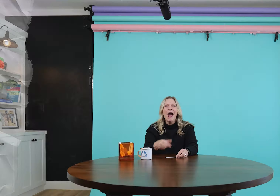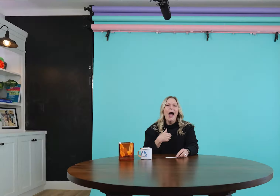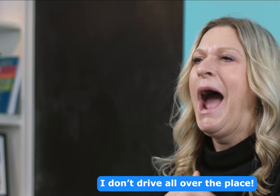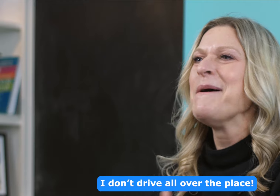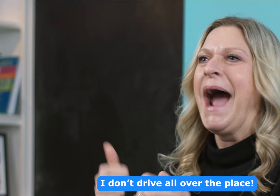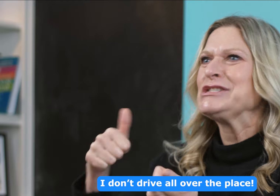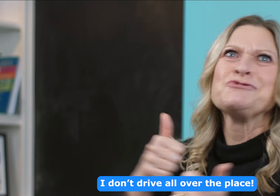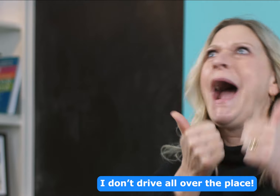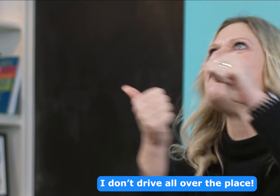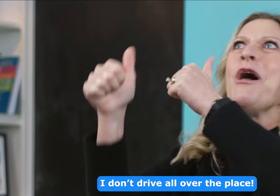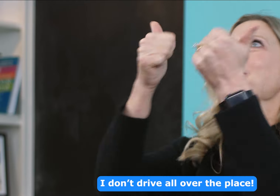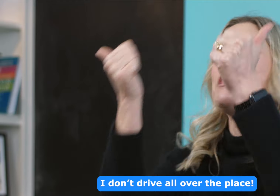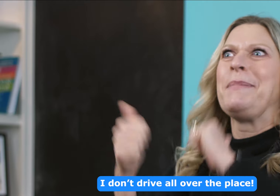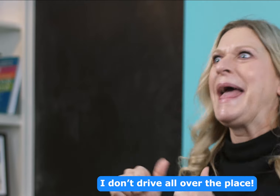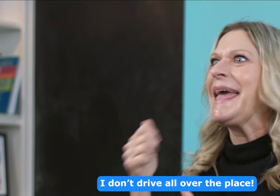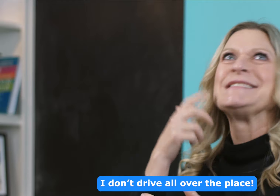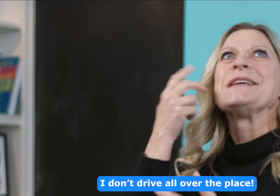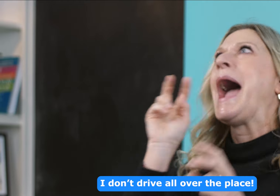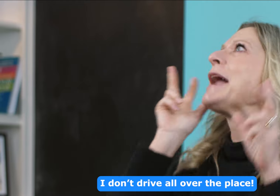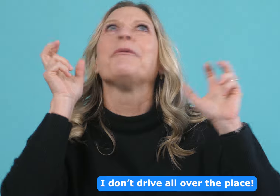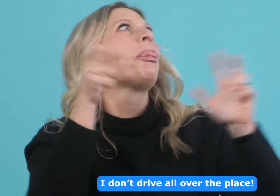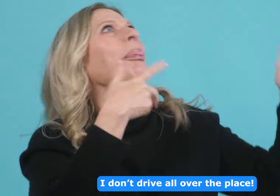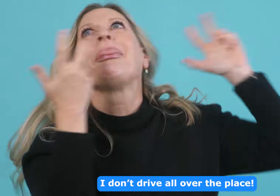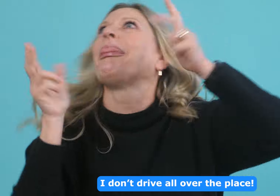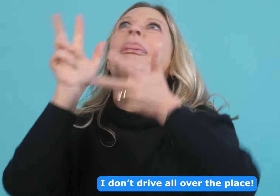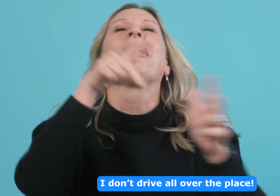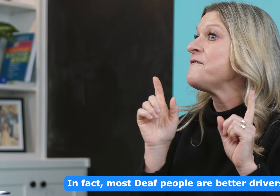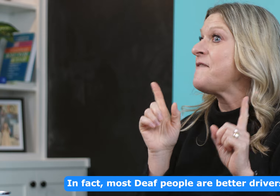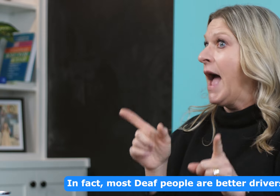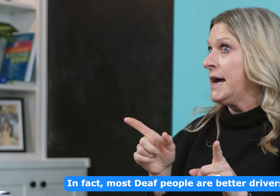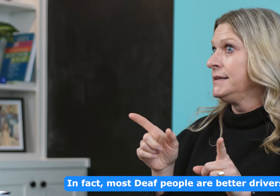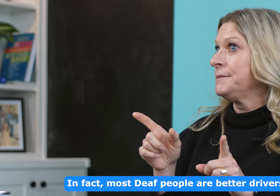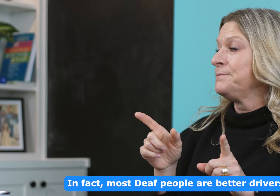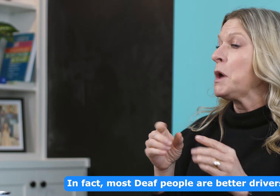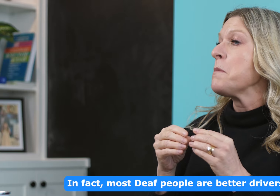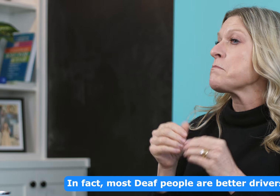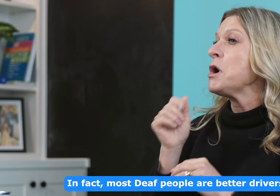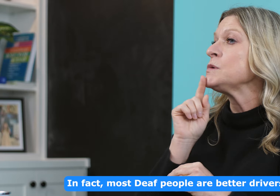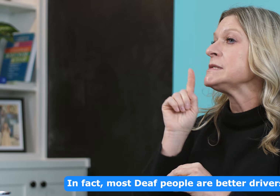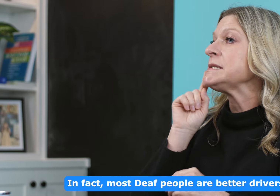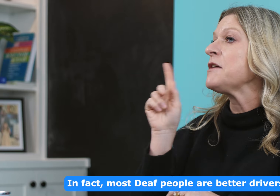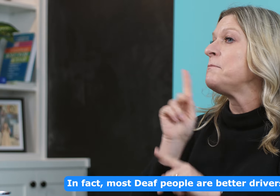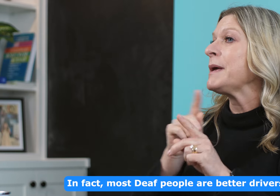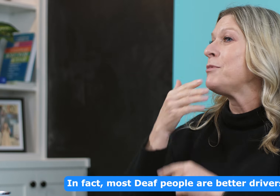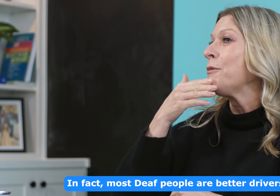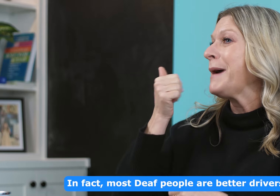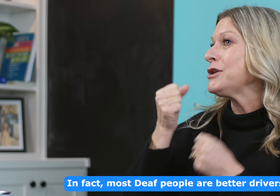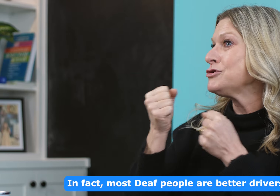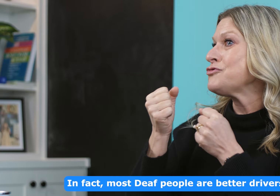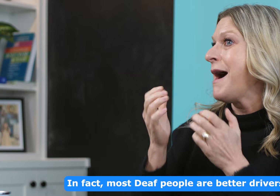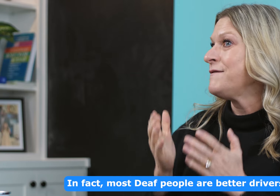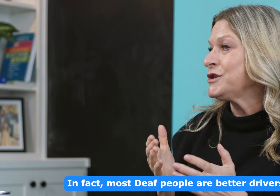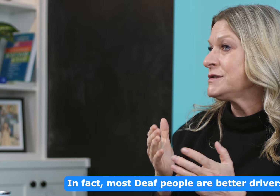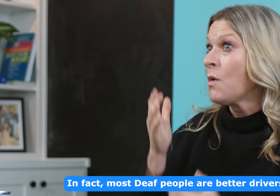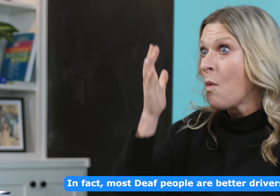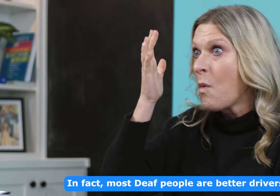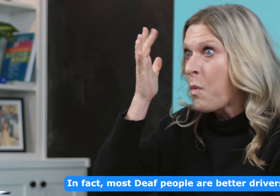I want to drive all over the place. I just packed. Most deaf people are better drivers.